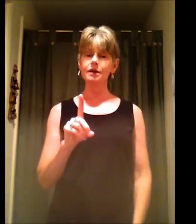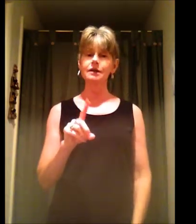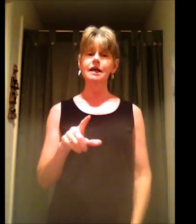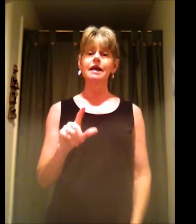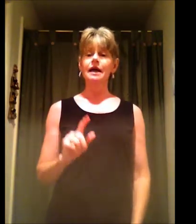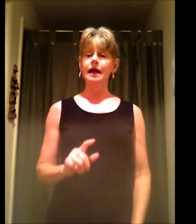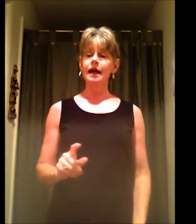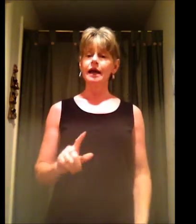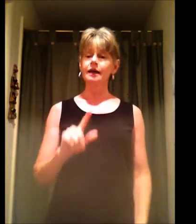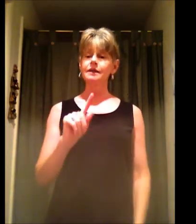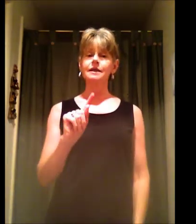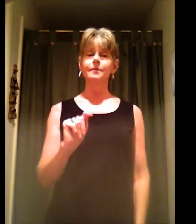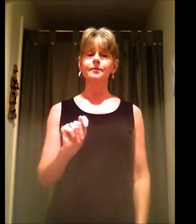spelled. And